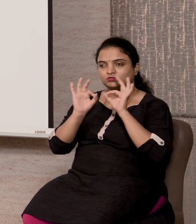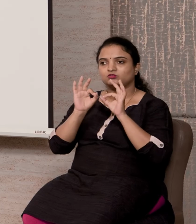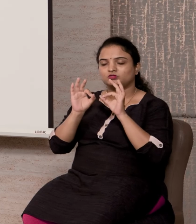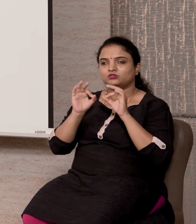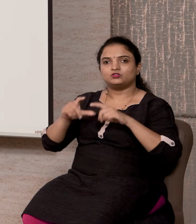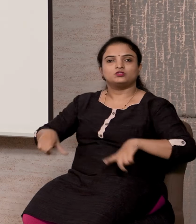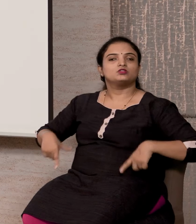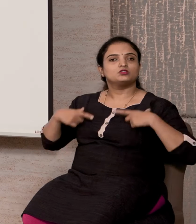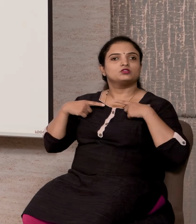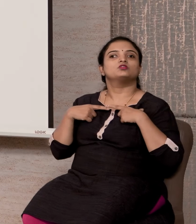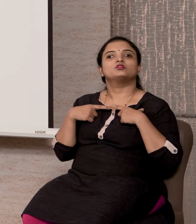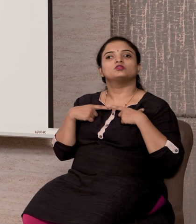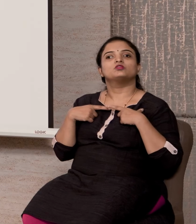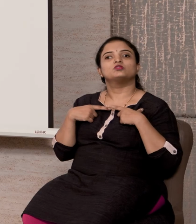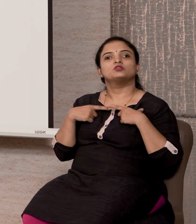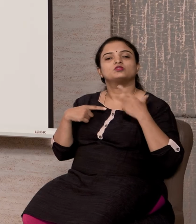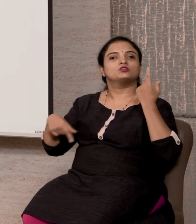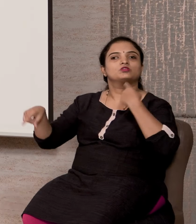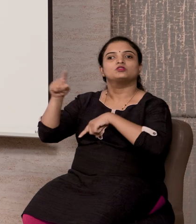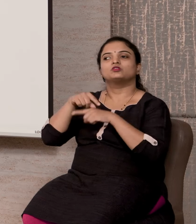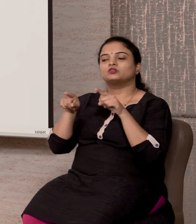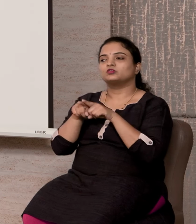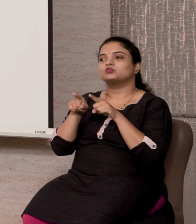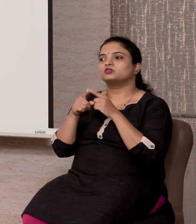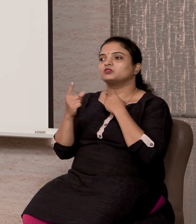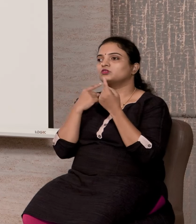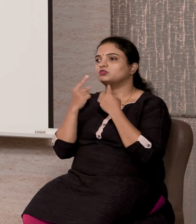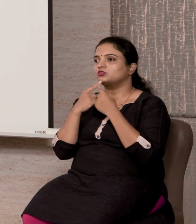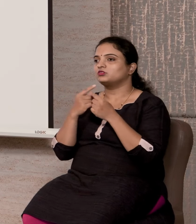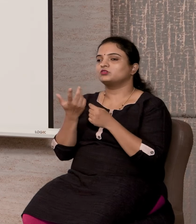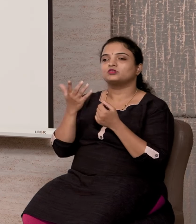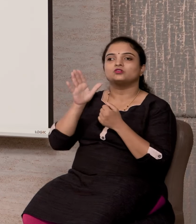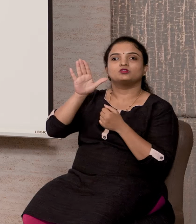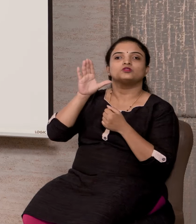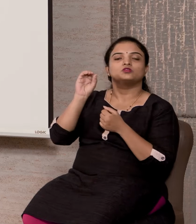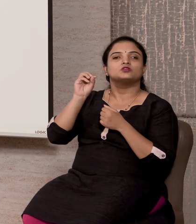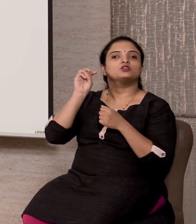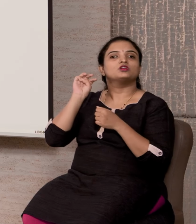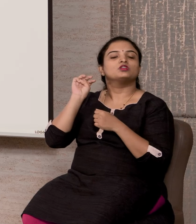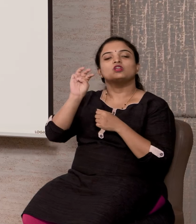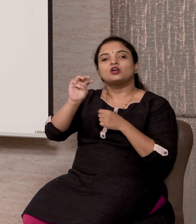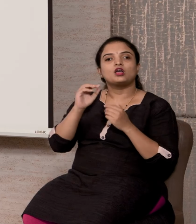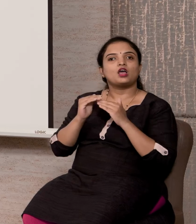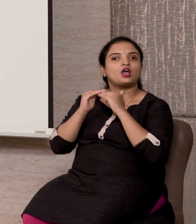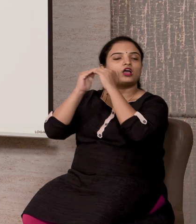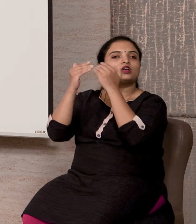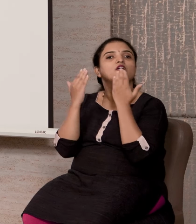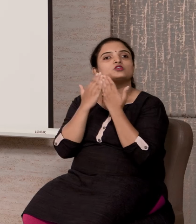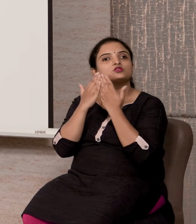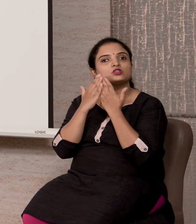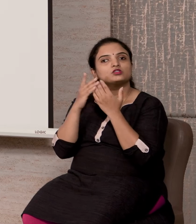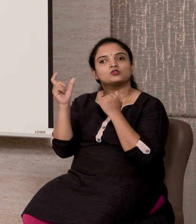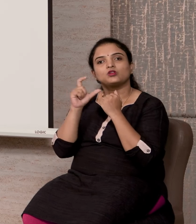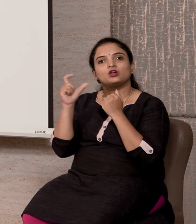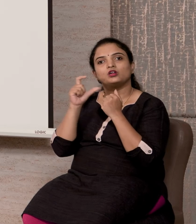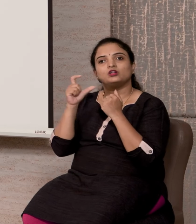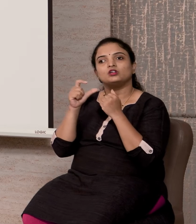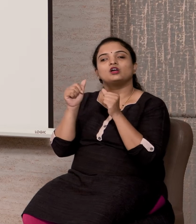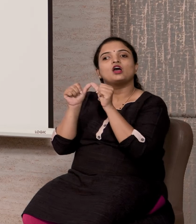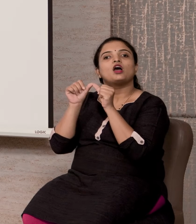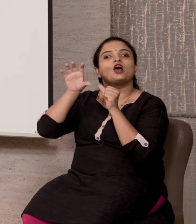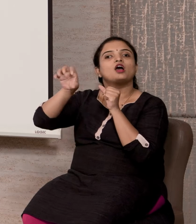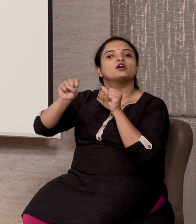line that all these schools that we're talking about, we have more than 50,000 higher education colleges, right? Not all of them might have